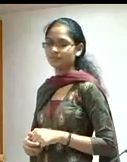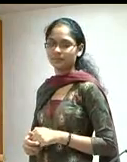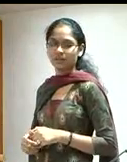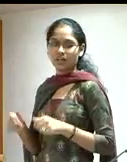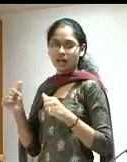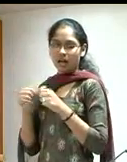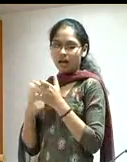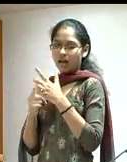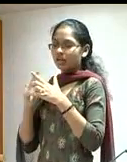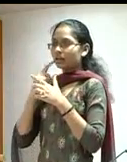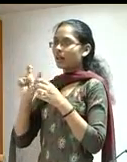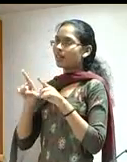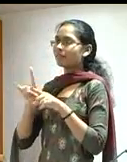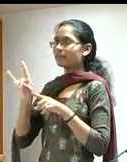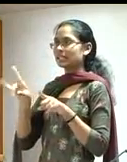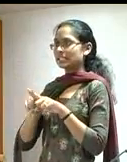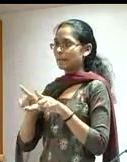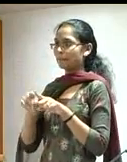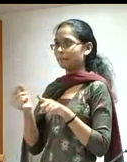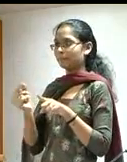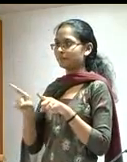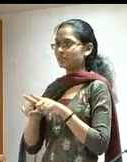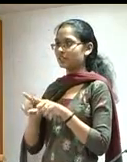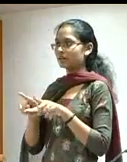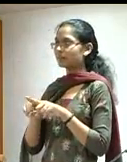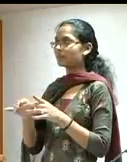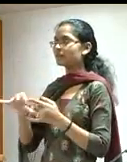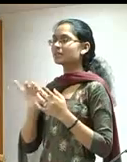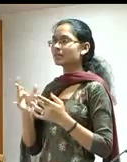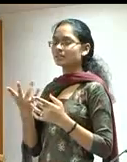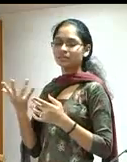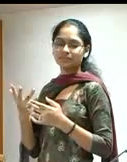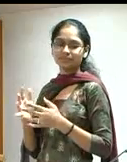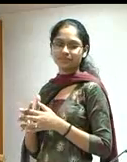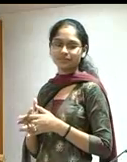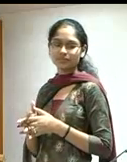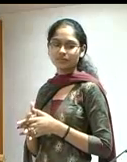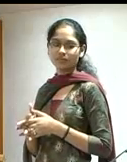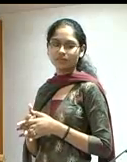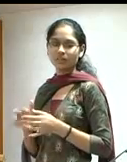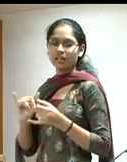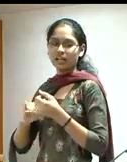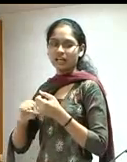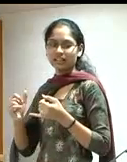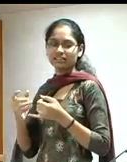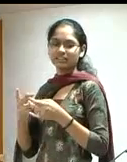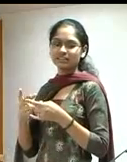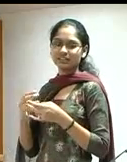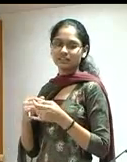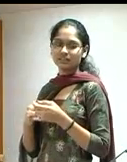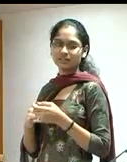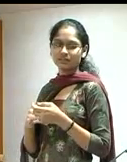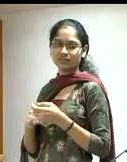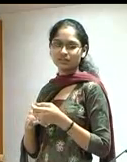Article 15 along the same line talks about special measures and affirmative action by the state for SEBC, socially